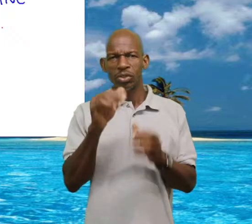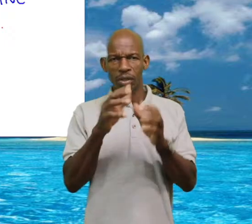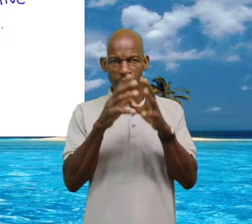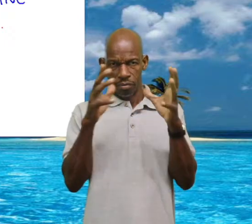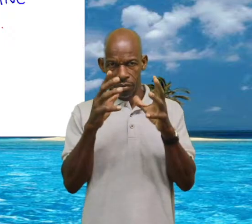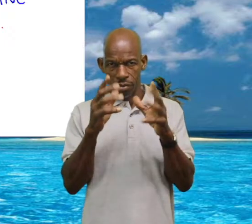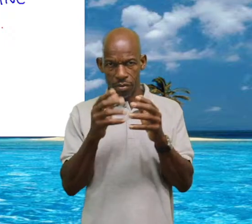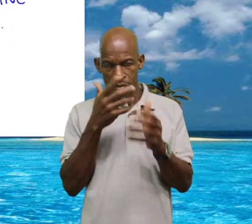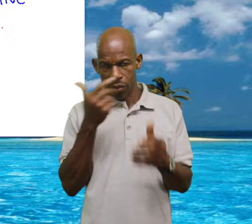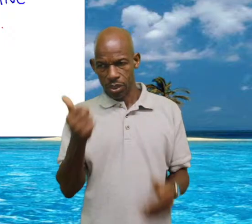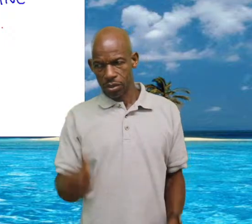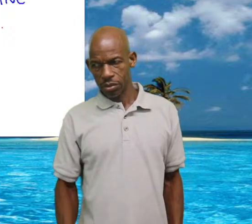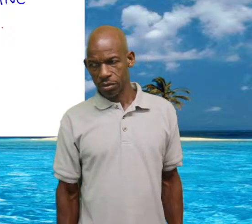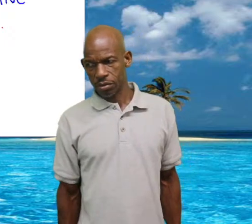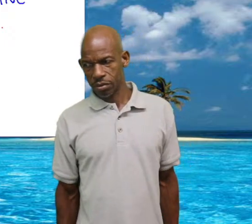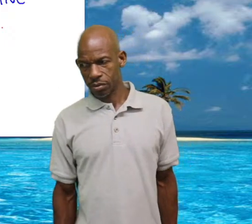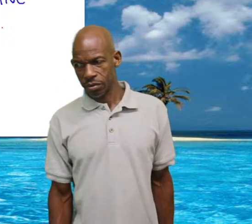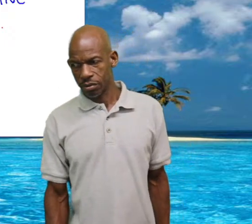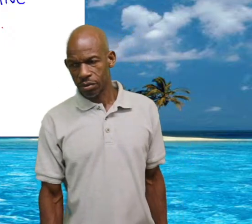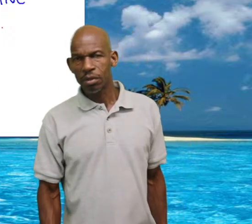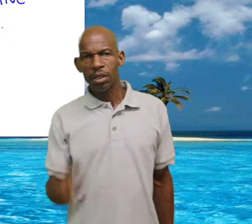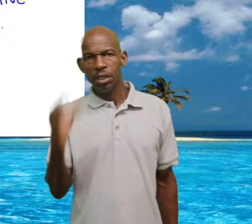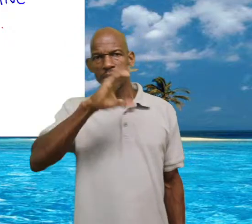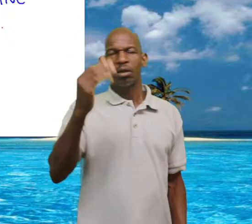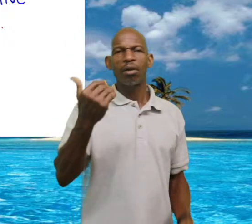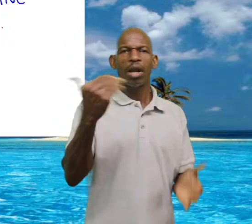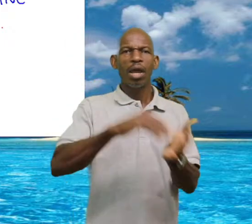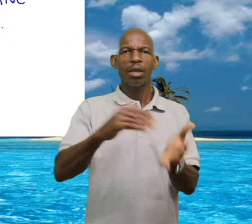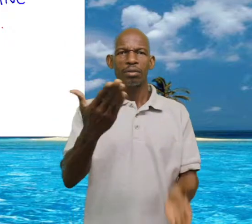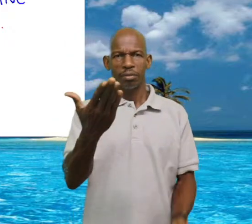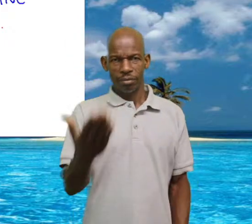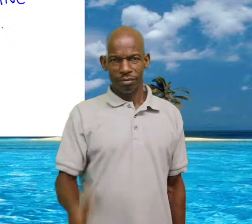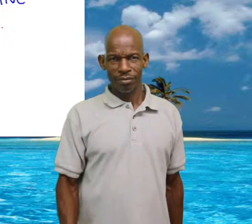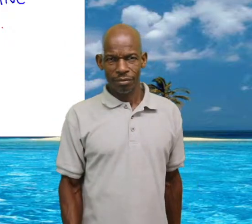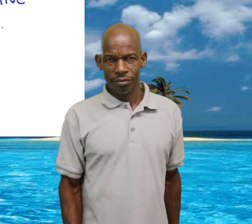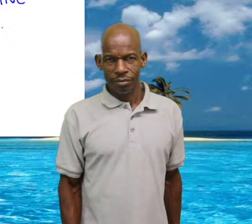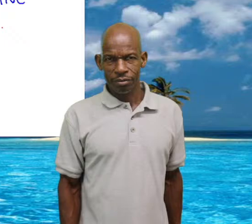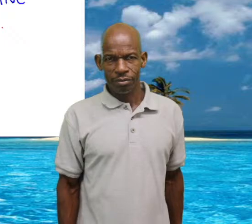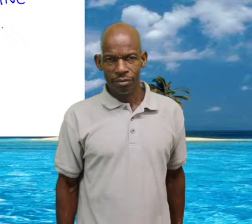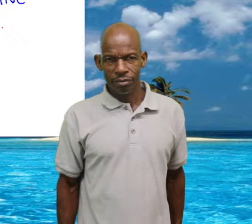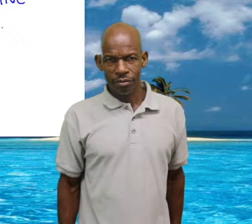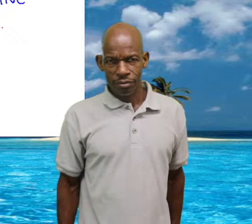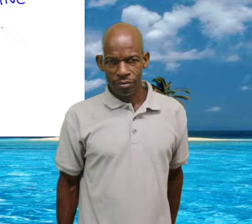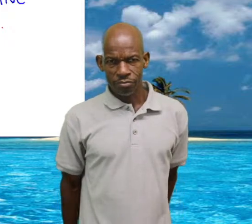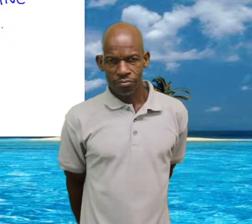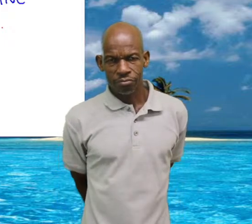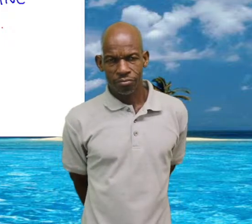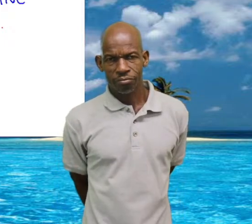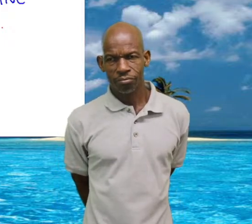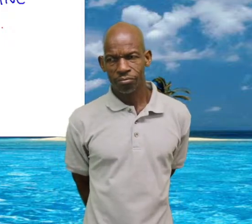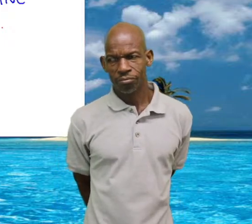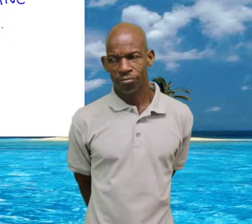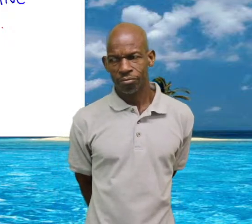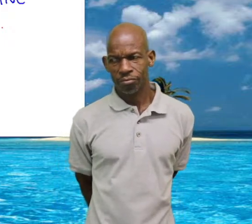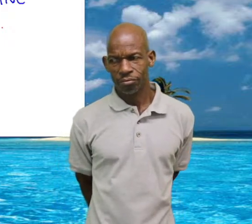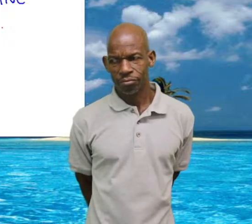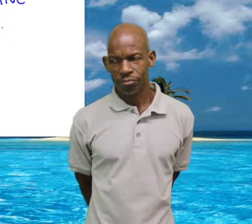a gallery view. All right, Cheryl, tell me what you're saying. Now, go ahead so I can see you a bit better. Yes, you said